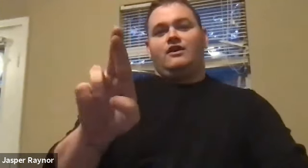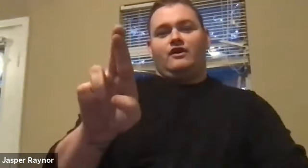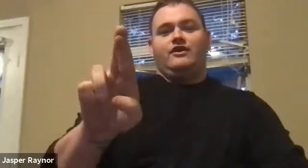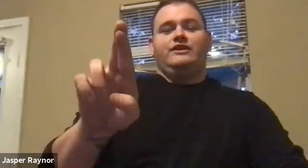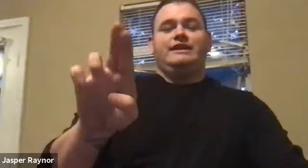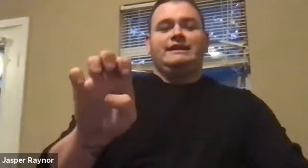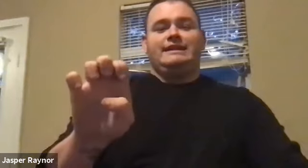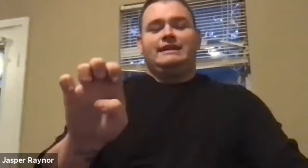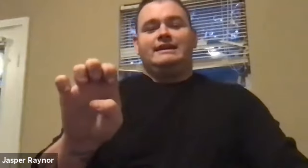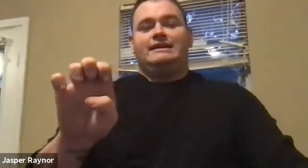E-R-E.